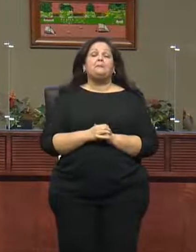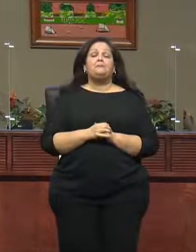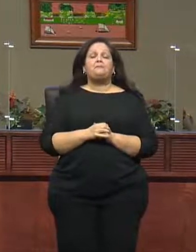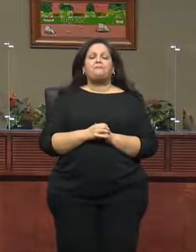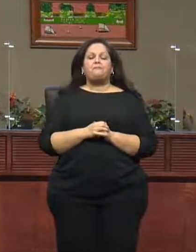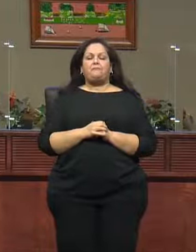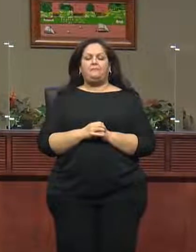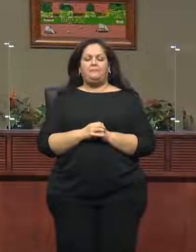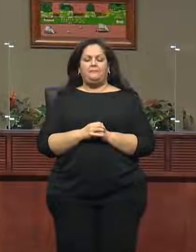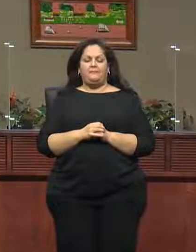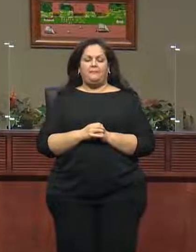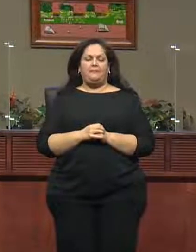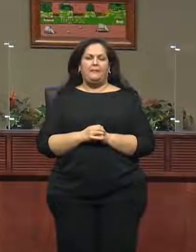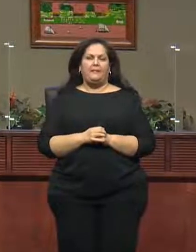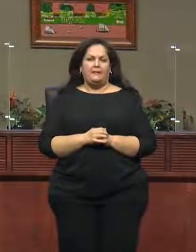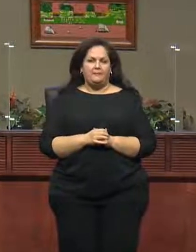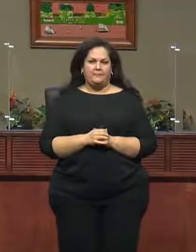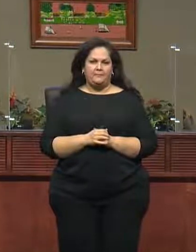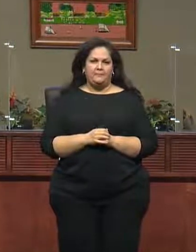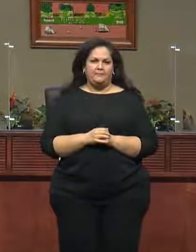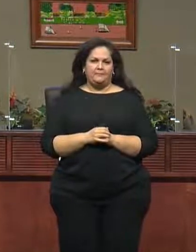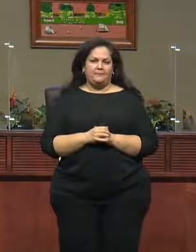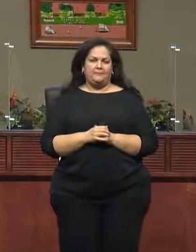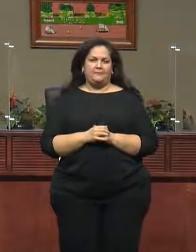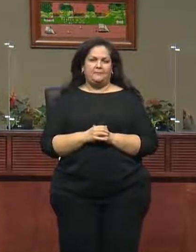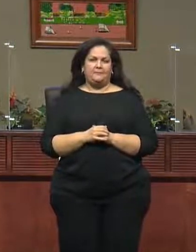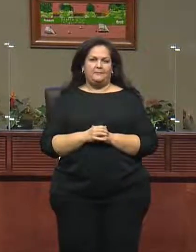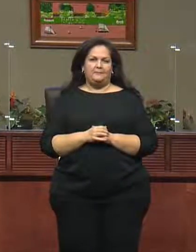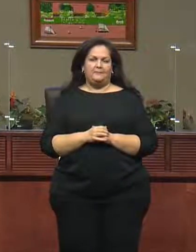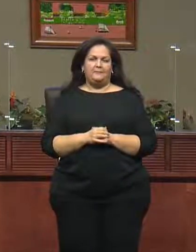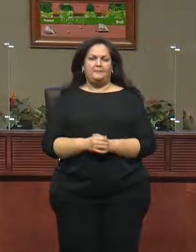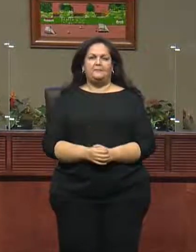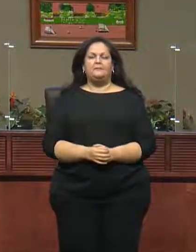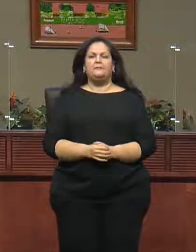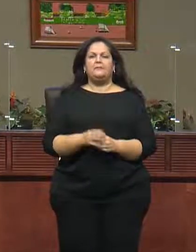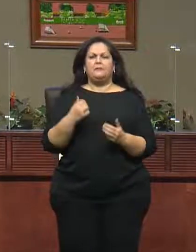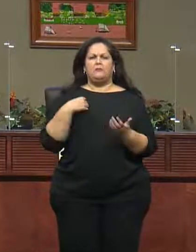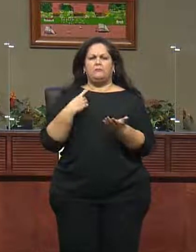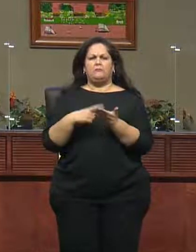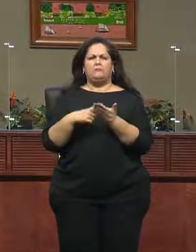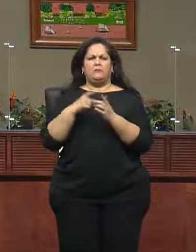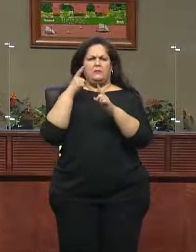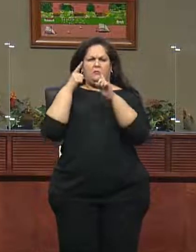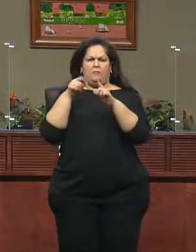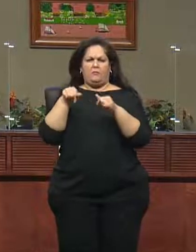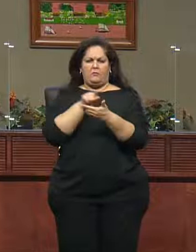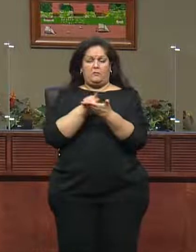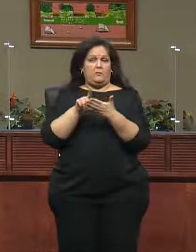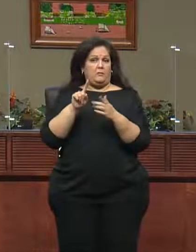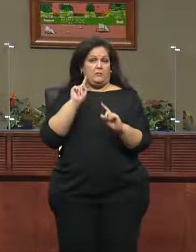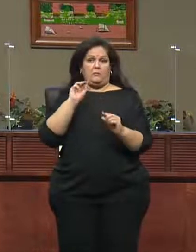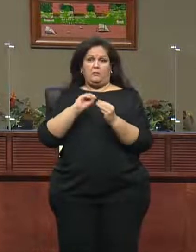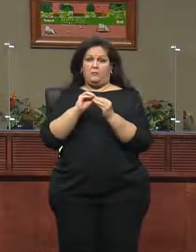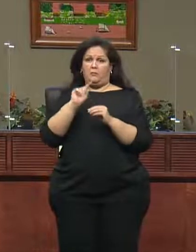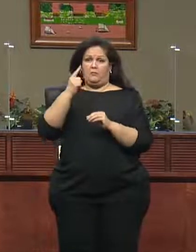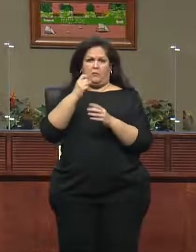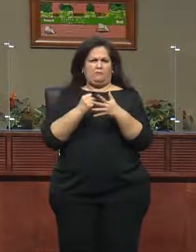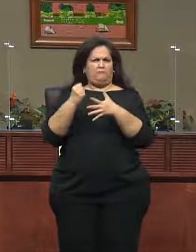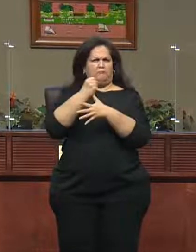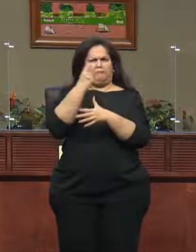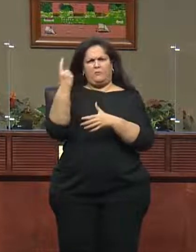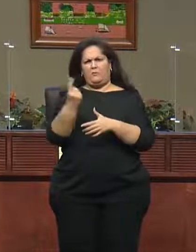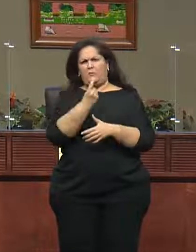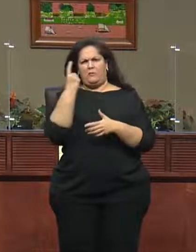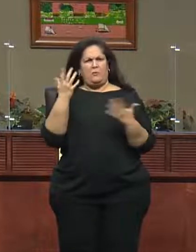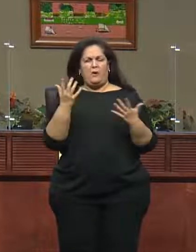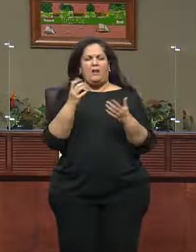will go over the different goals for the week. The number one goal that we have each week is really